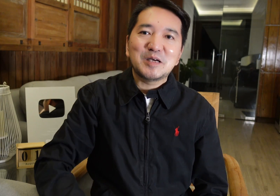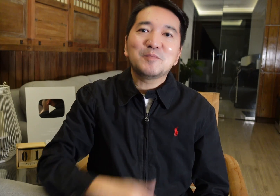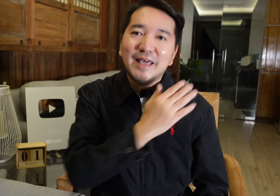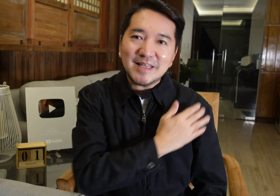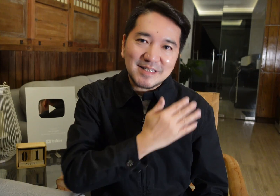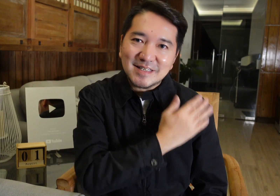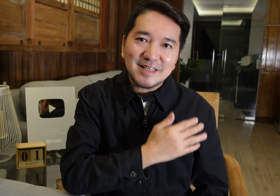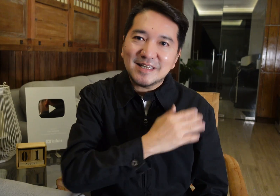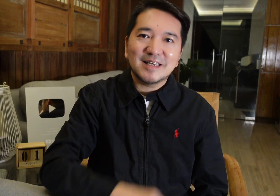Please.